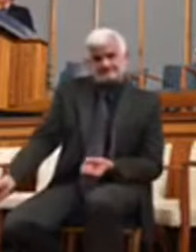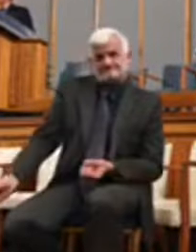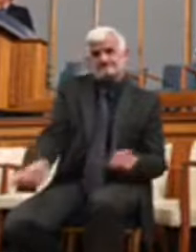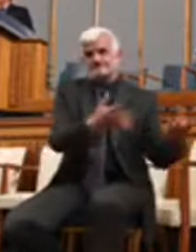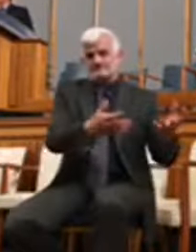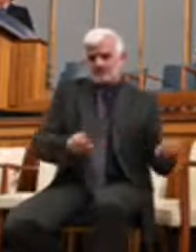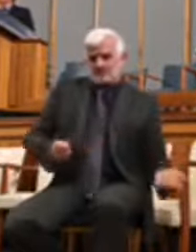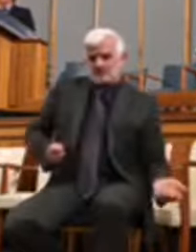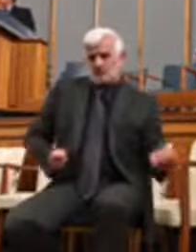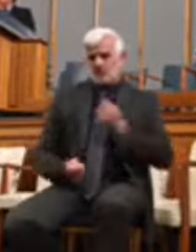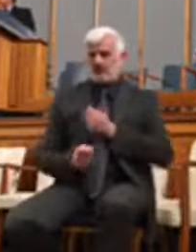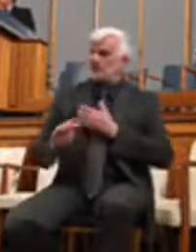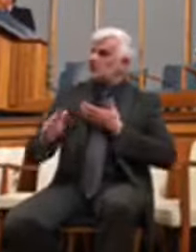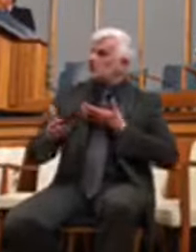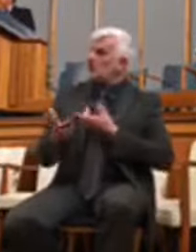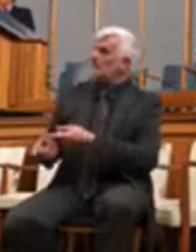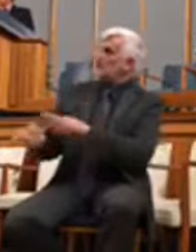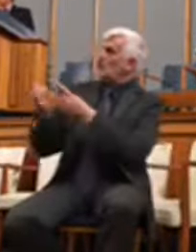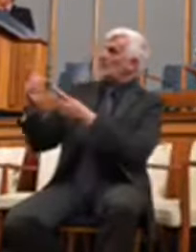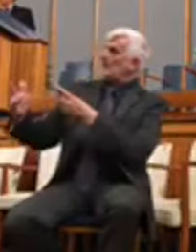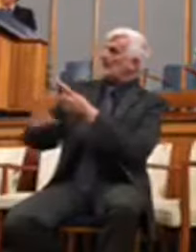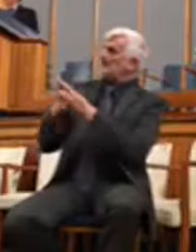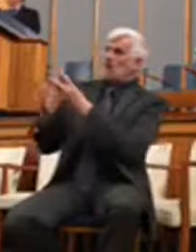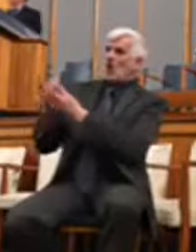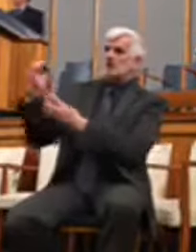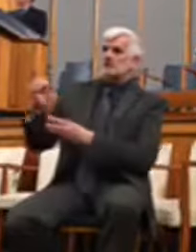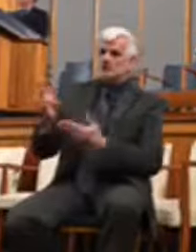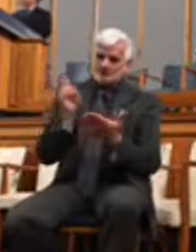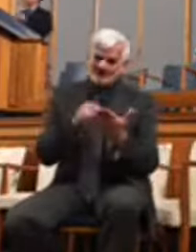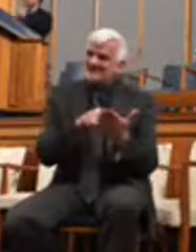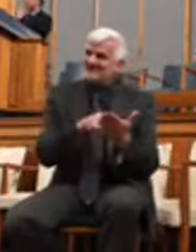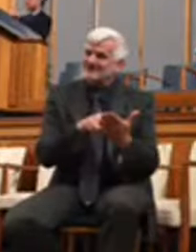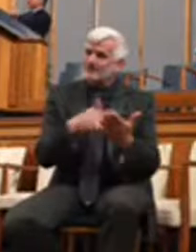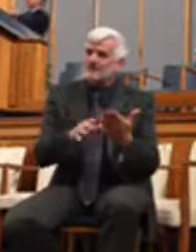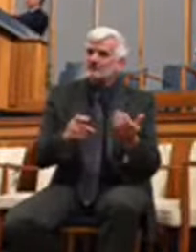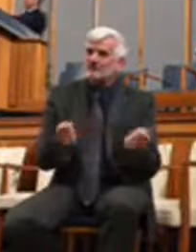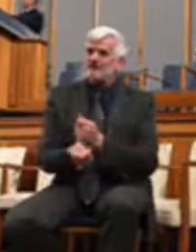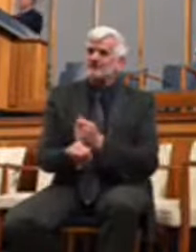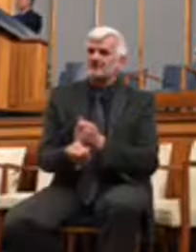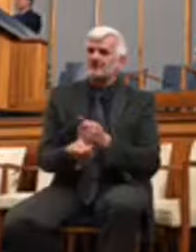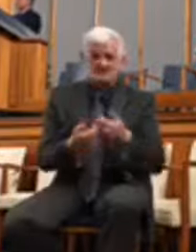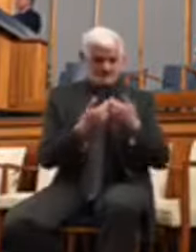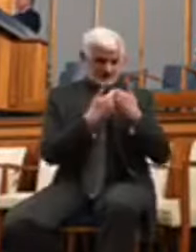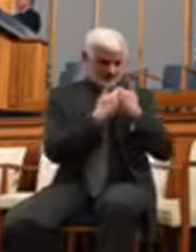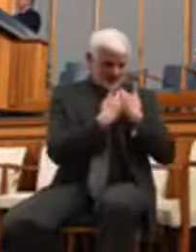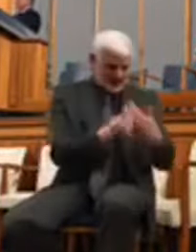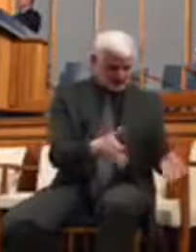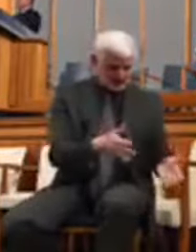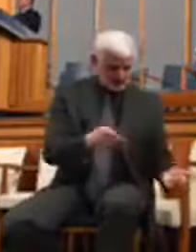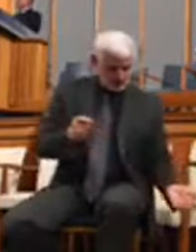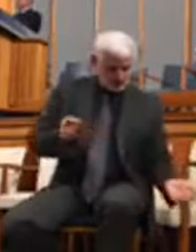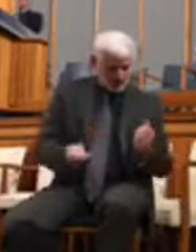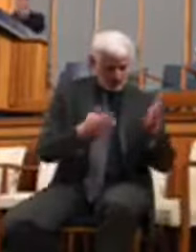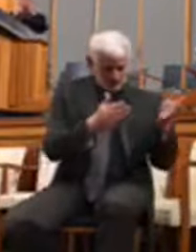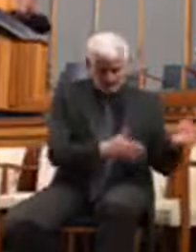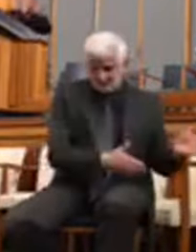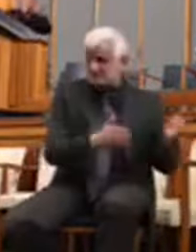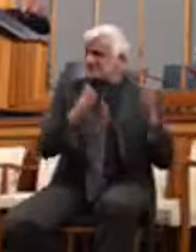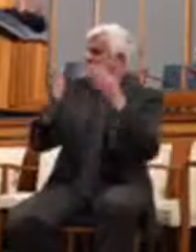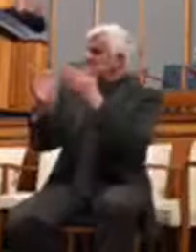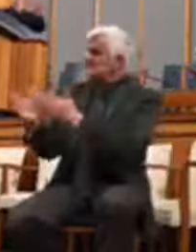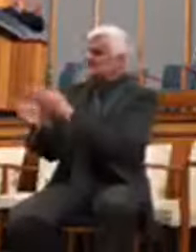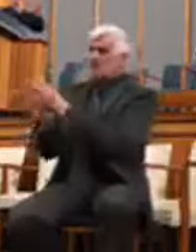true and living God. You see again repentance there? They turn away from their idols and they